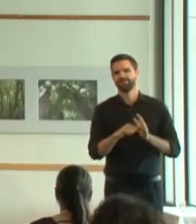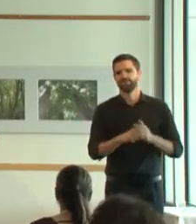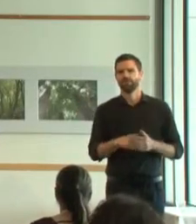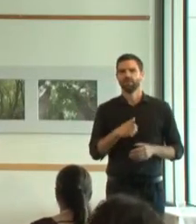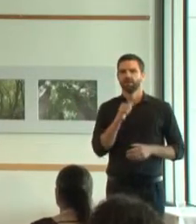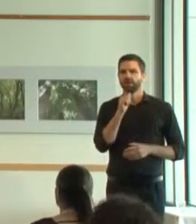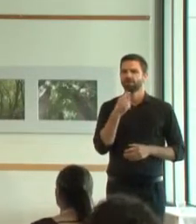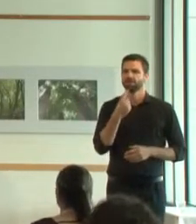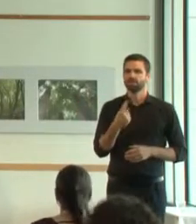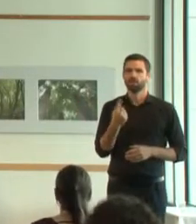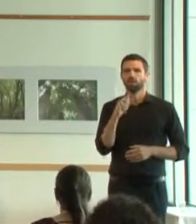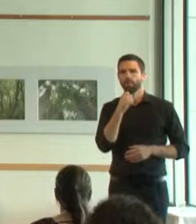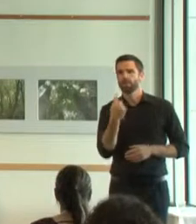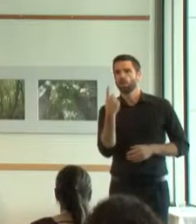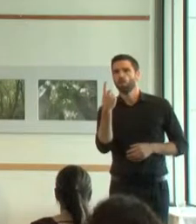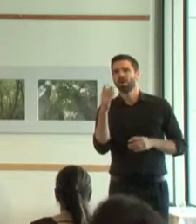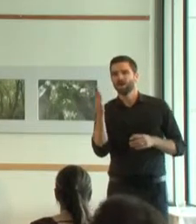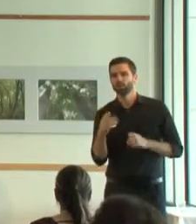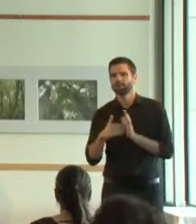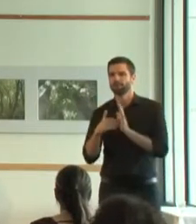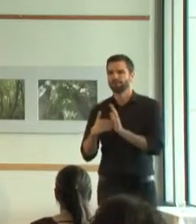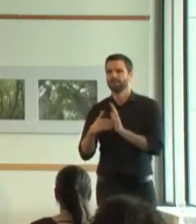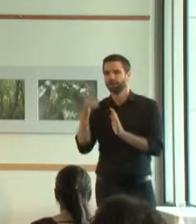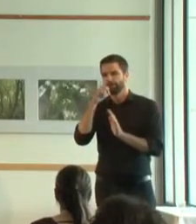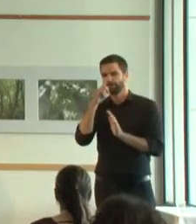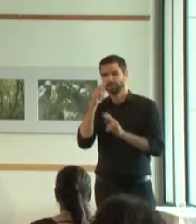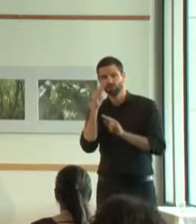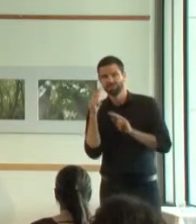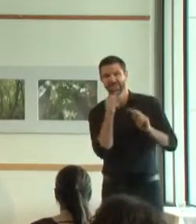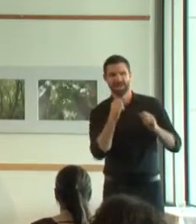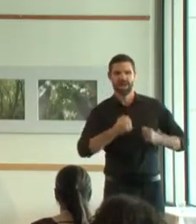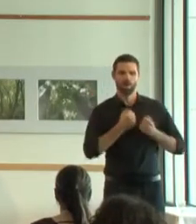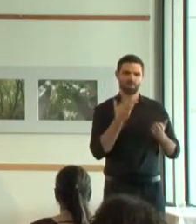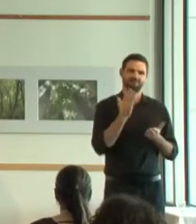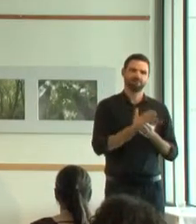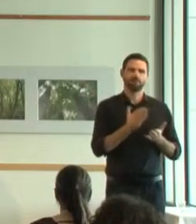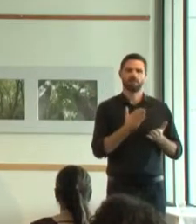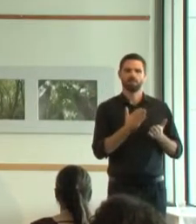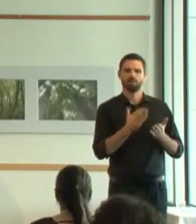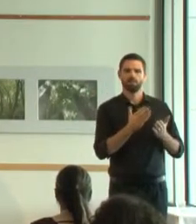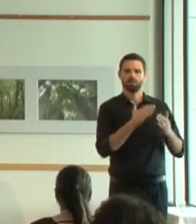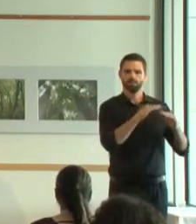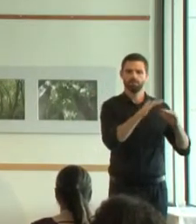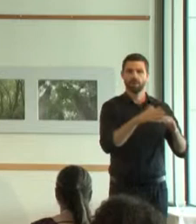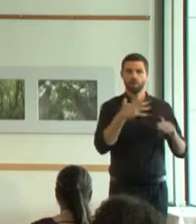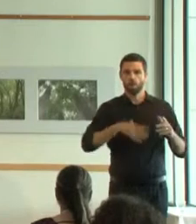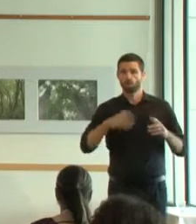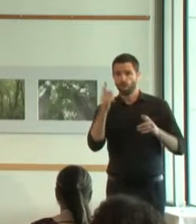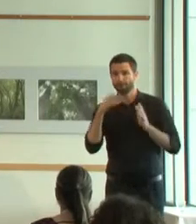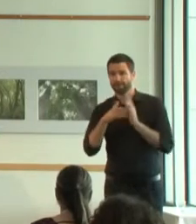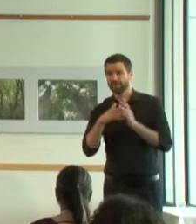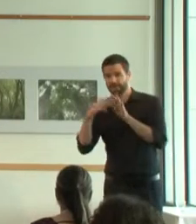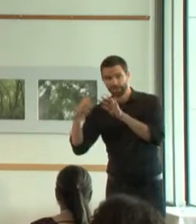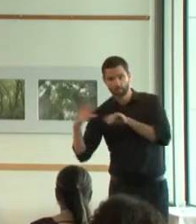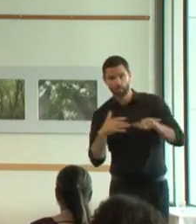wanted 1 million people to see one of our archives physically today, somebody in our reading room is going to have kittens, okay? It's pretty difficult